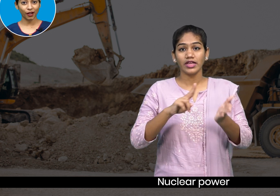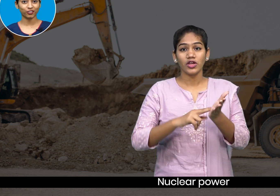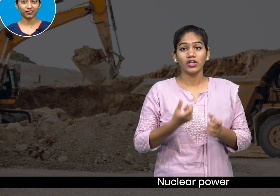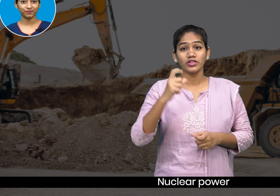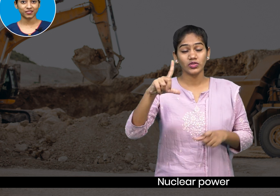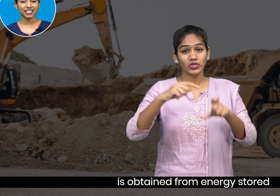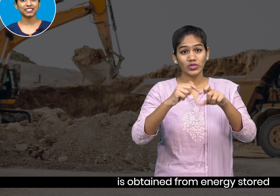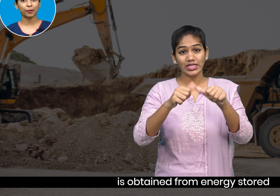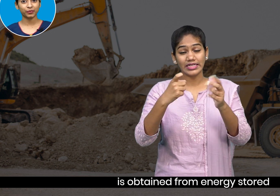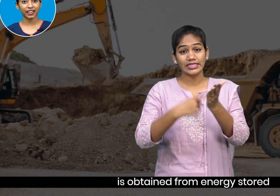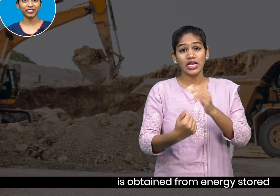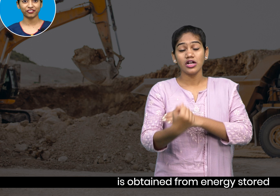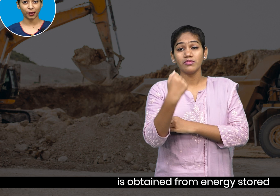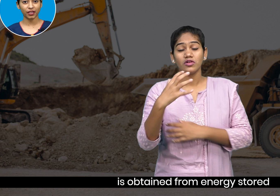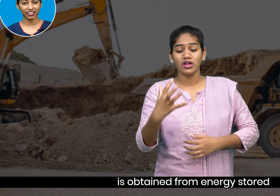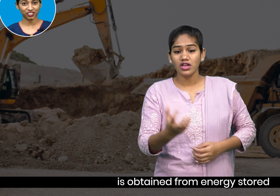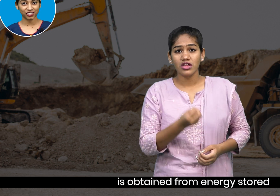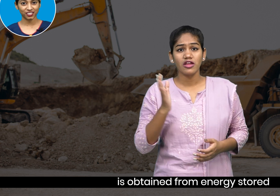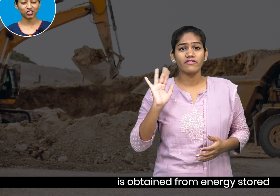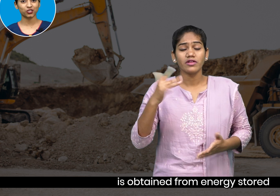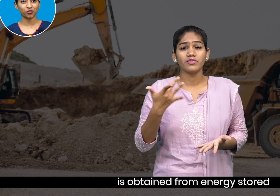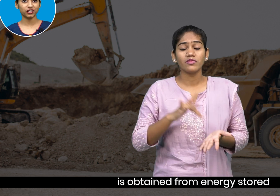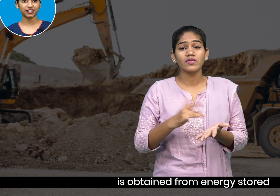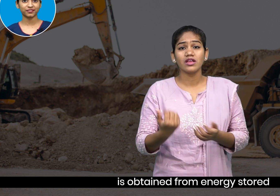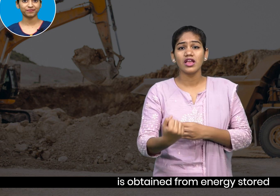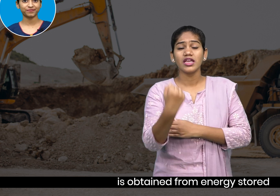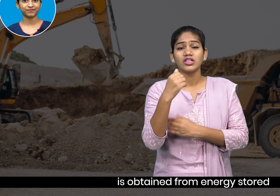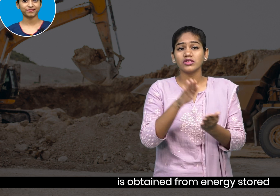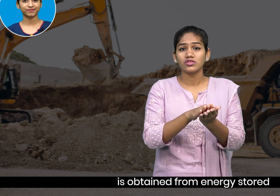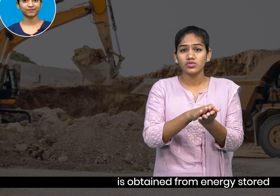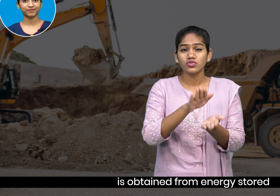Nuclear power is obtained from energy stored